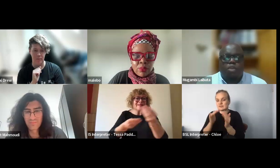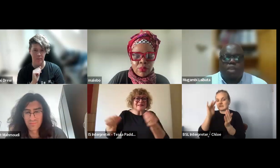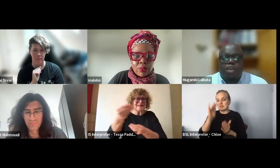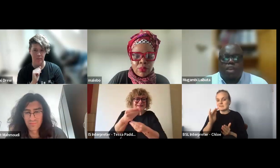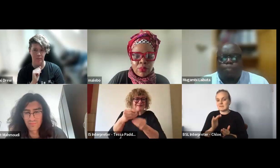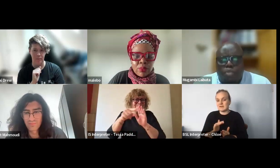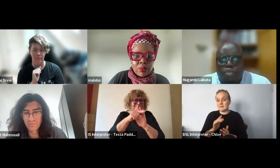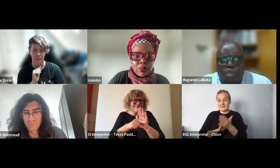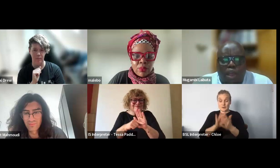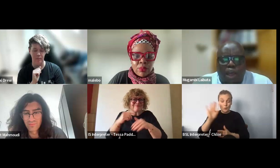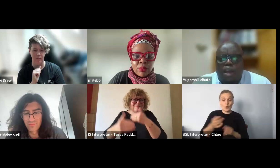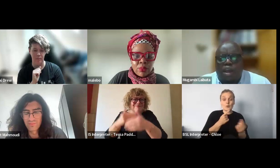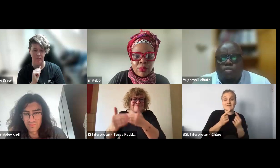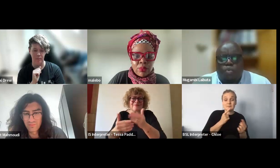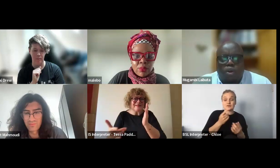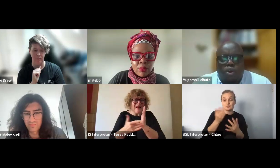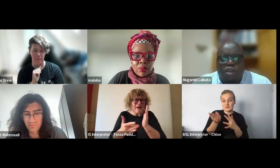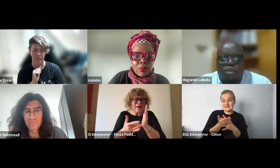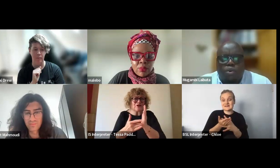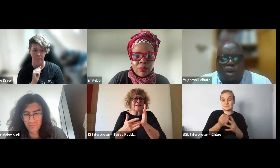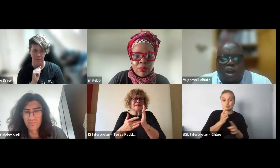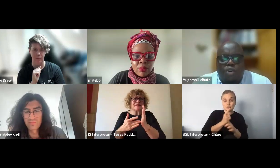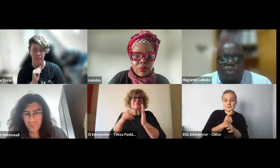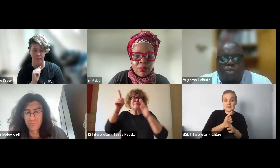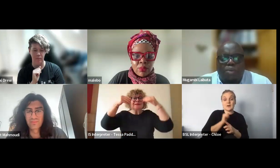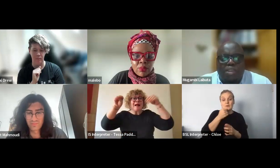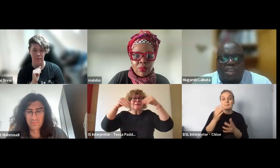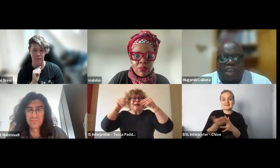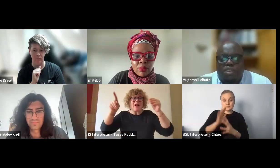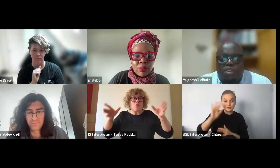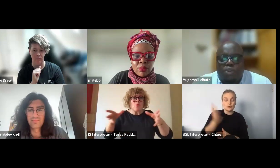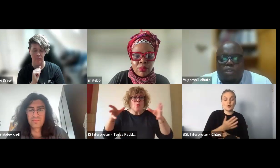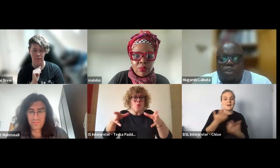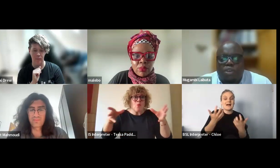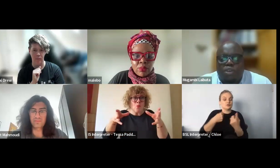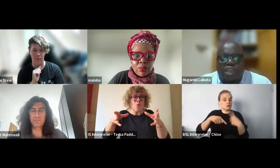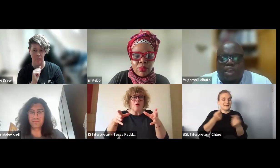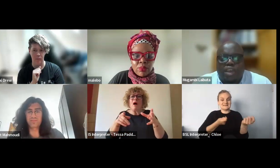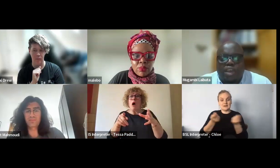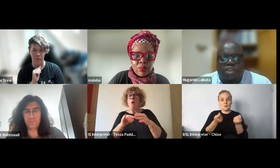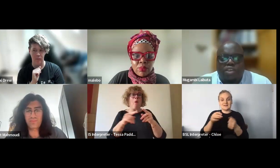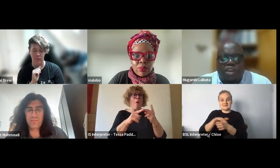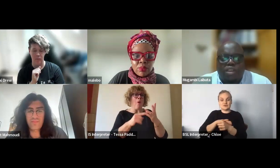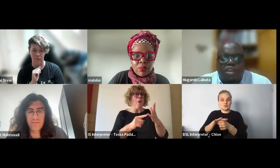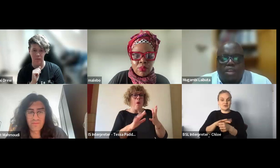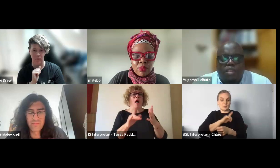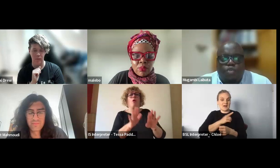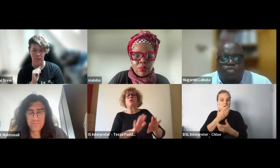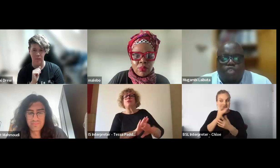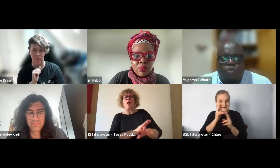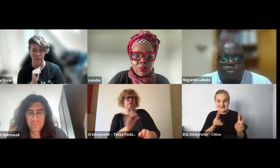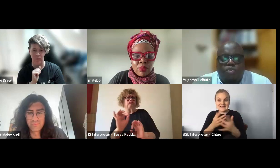talking about will be available to all. So how do we deal with this kind of situation? Because I don't see any country in Africa